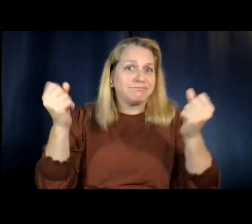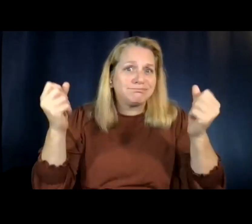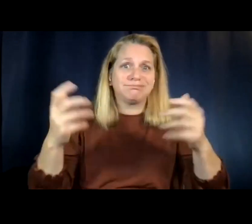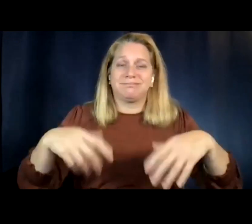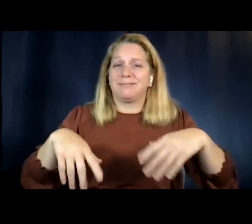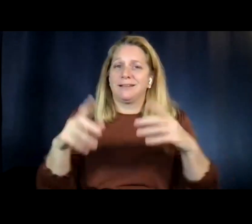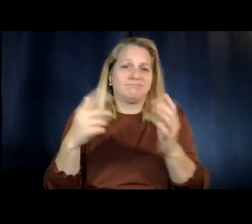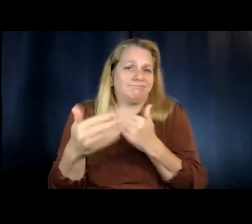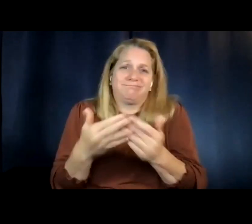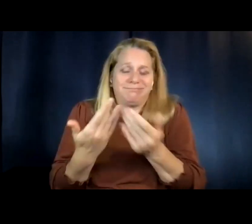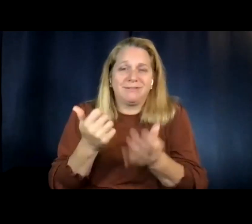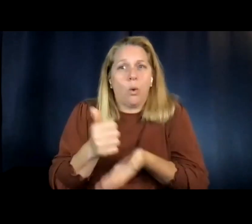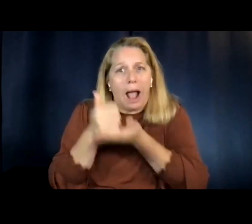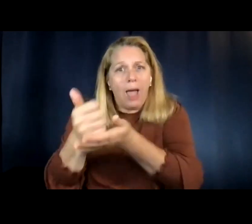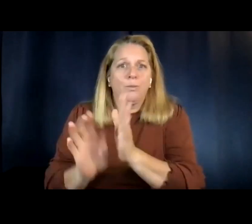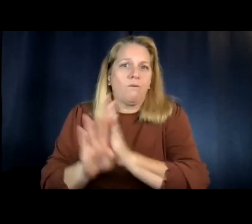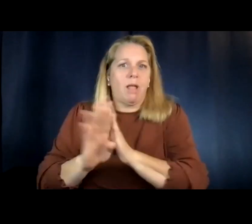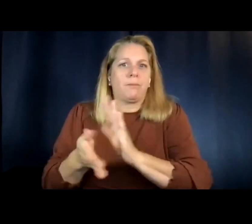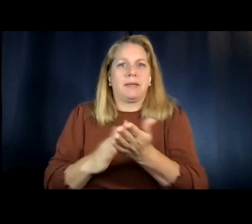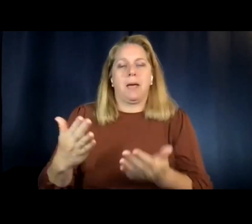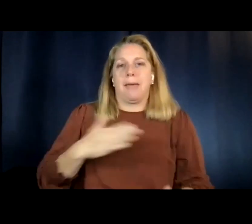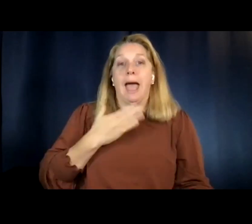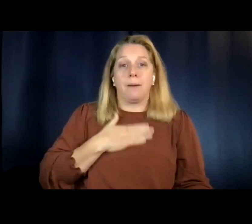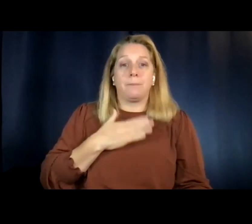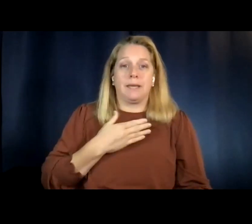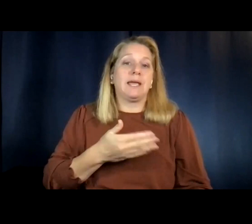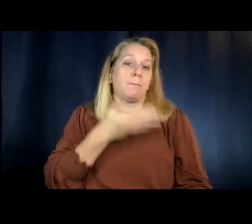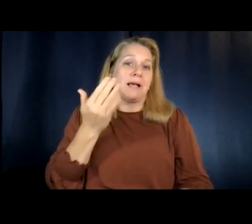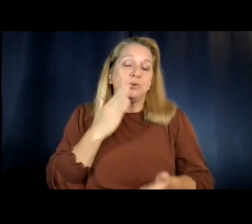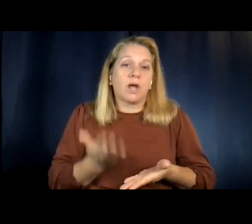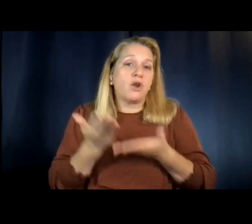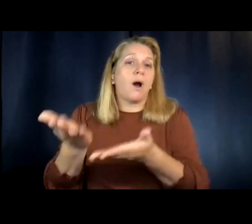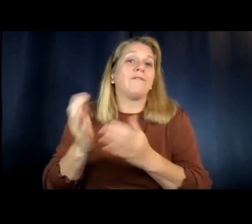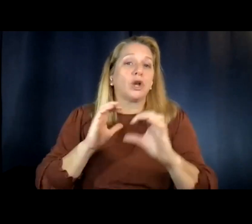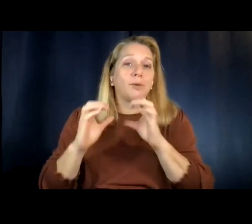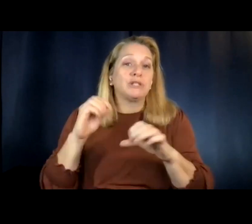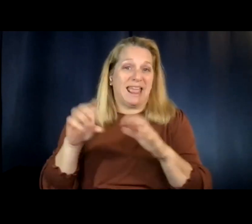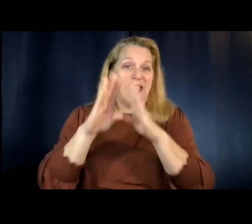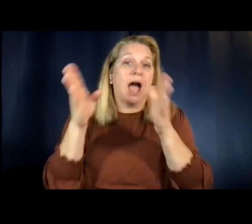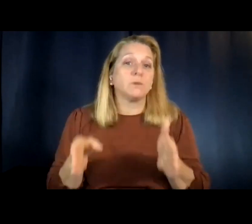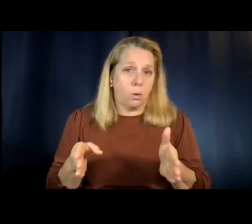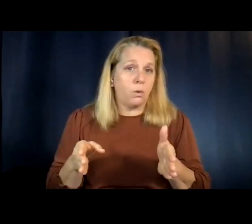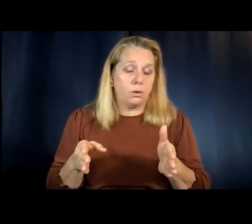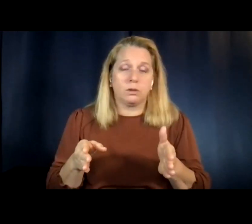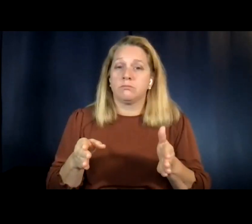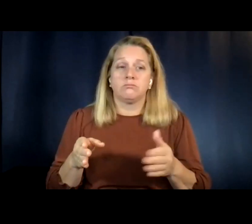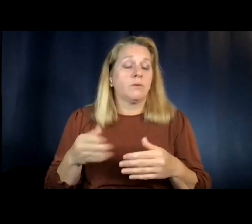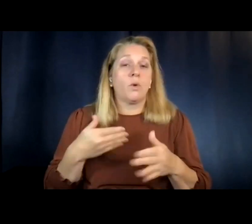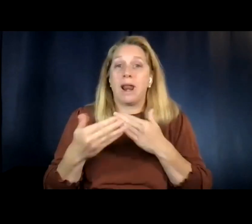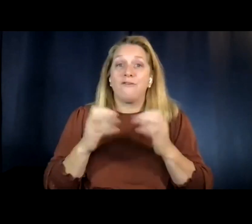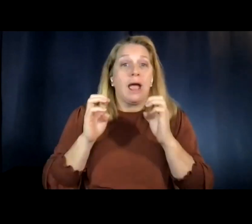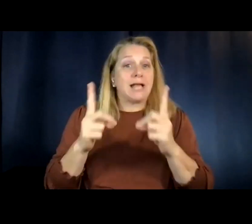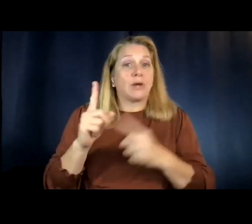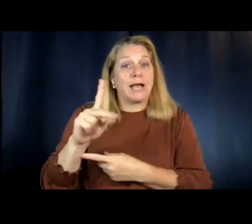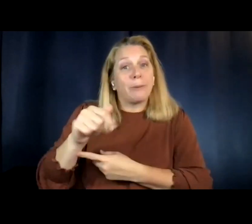happy. I think the best thing you could do is offer communication in your household, and whatever educational path that takes you down